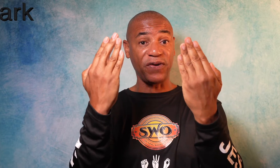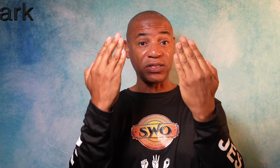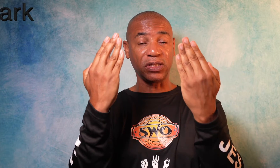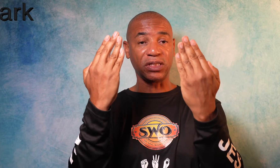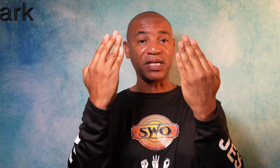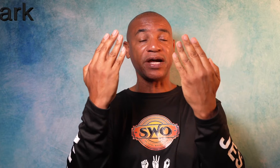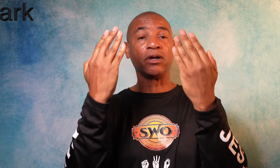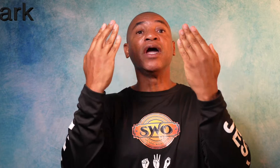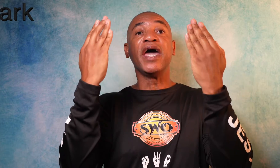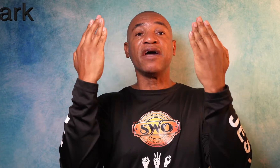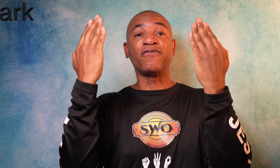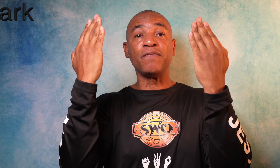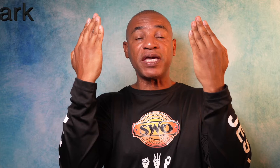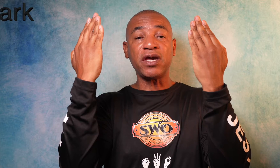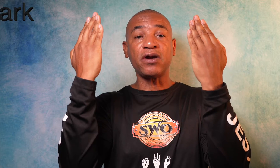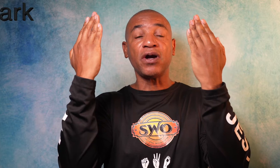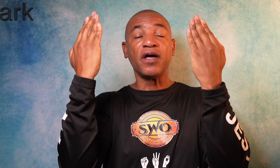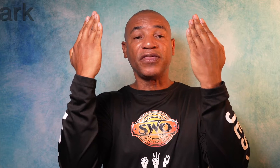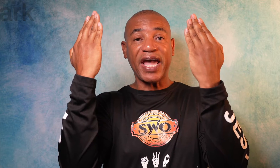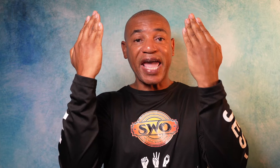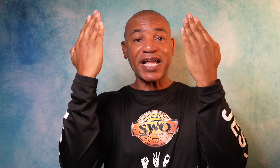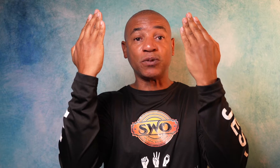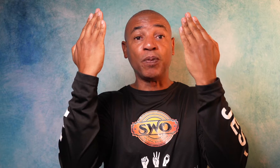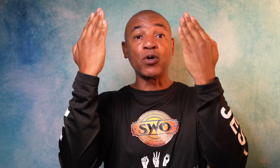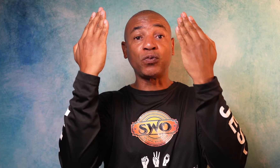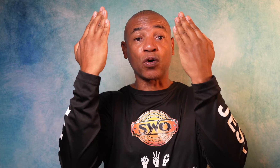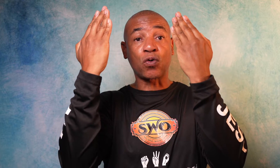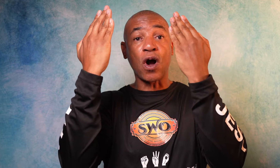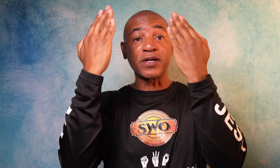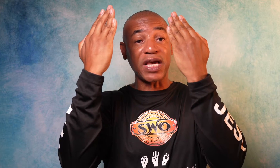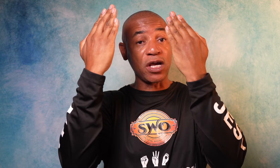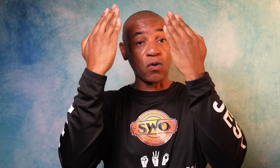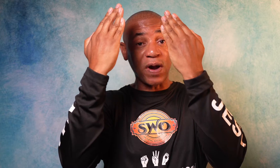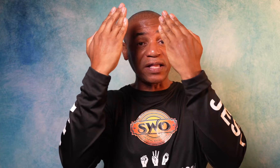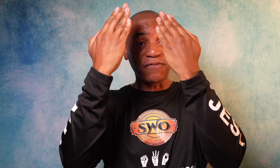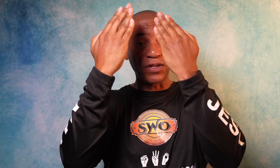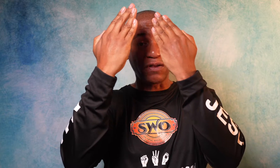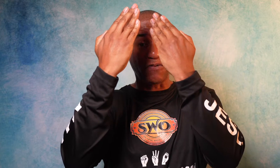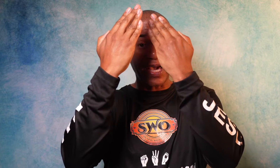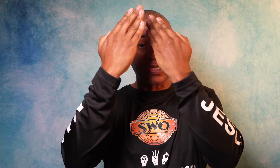facing the signer. And from here, the hands both will cross and go right in front of the face.